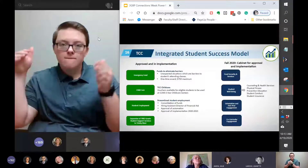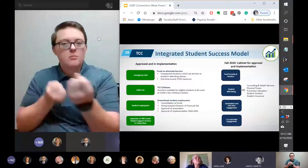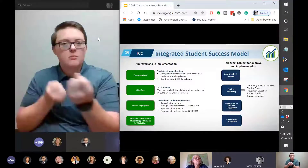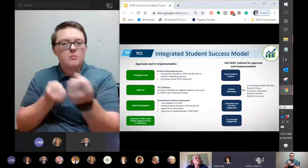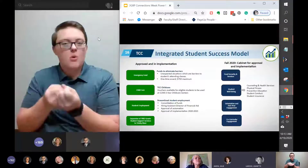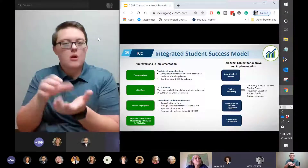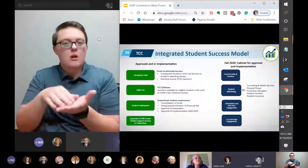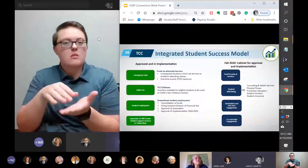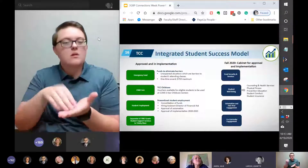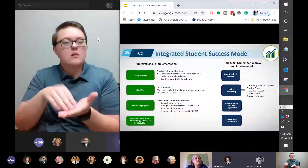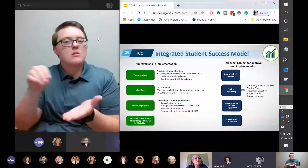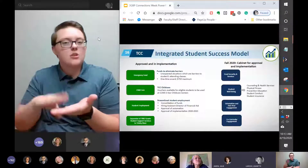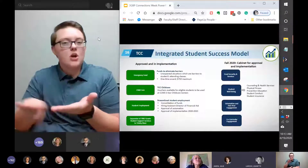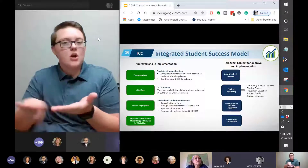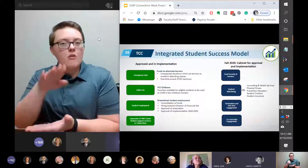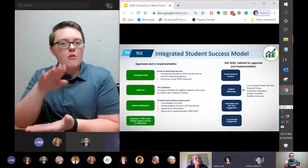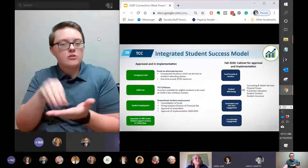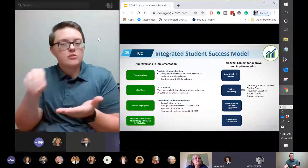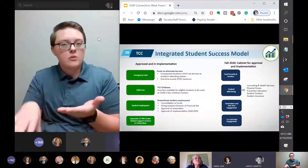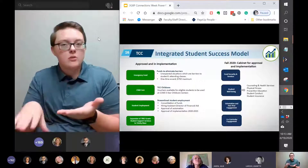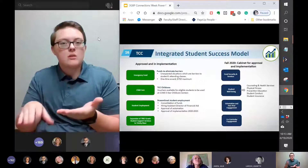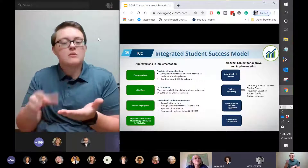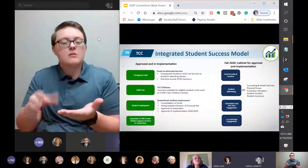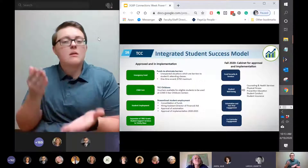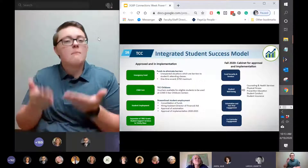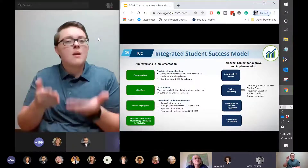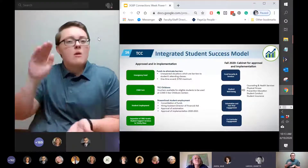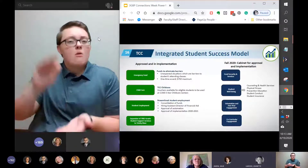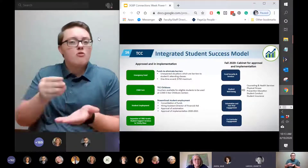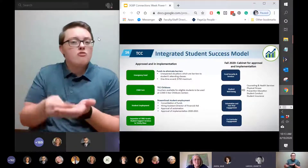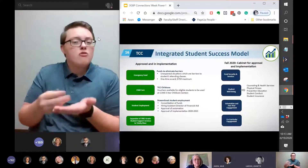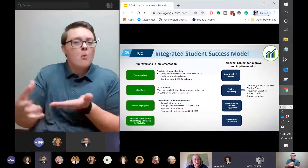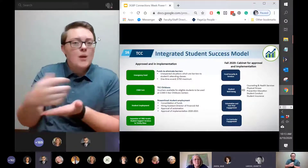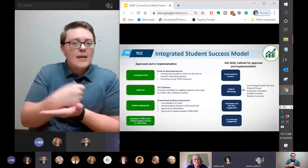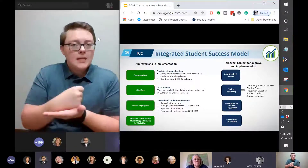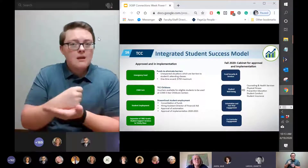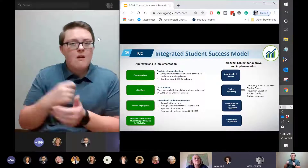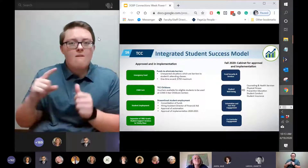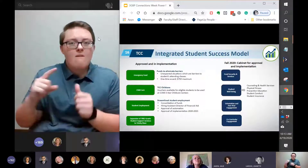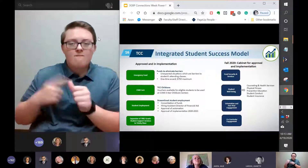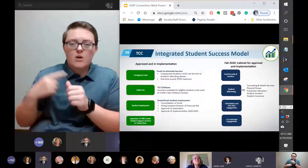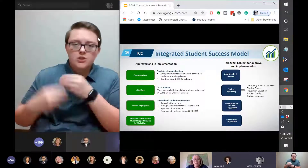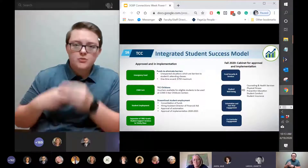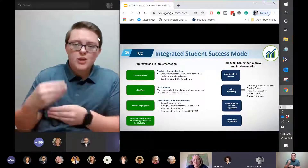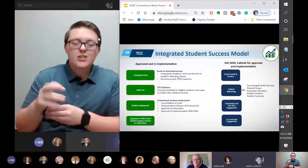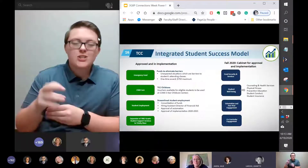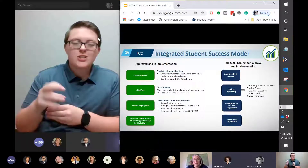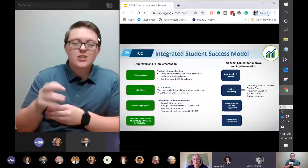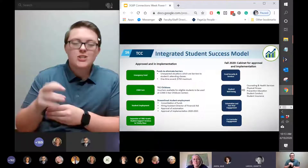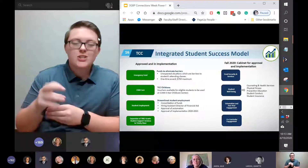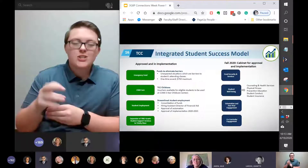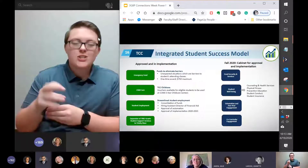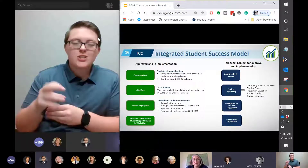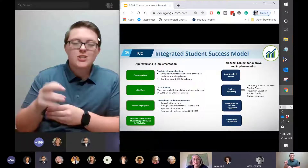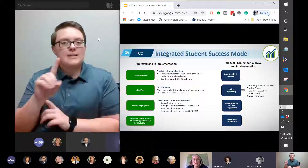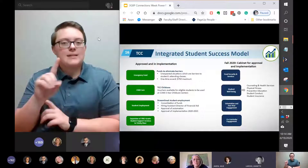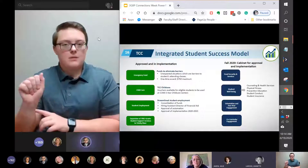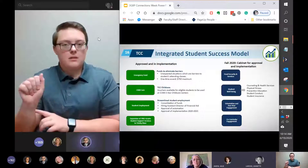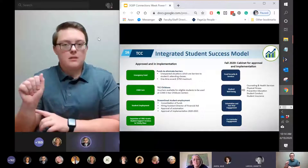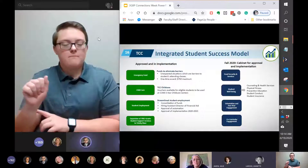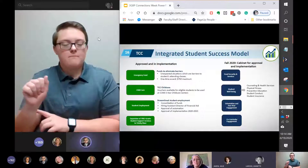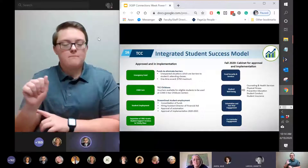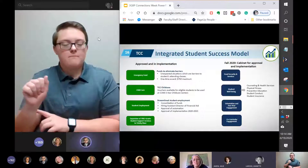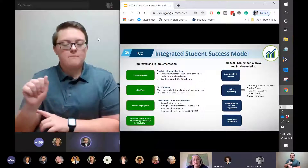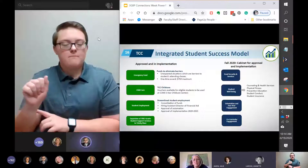low income, first generation, and also students with disabilities. Most programs like ours it's designed to serve